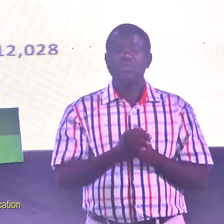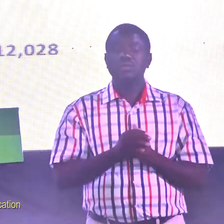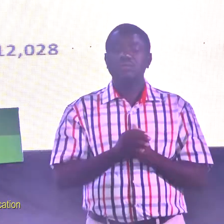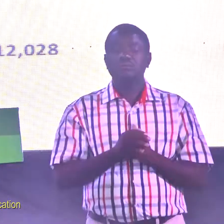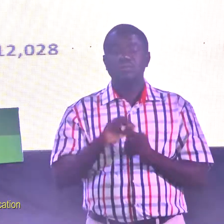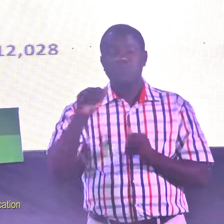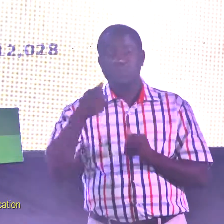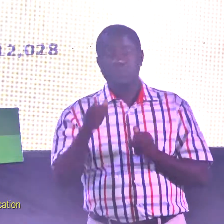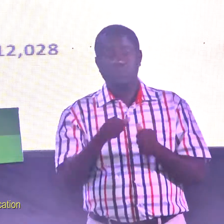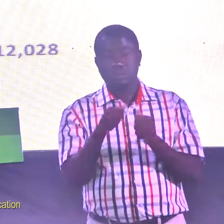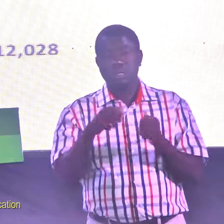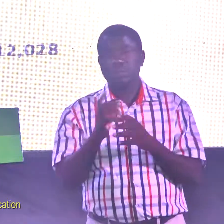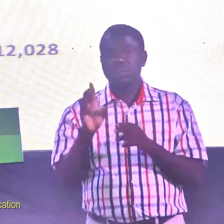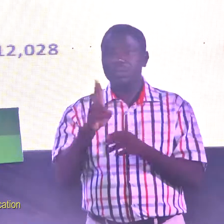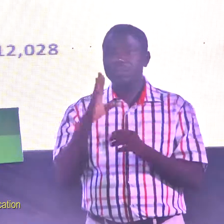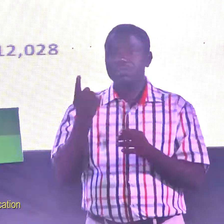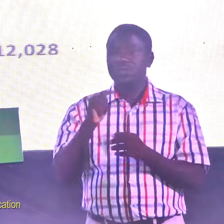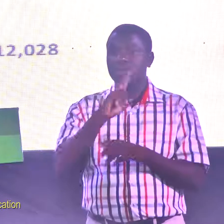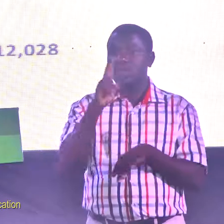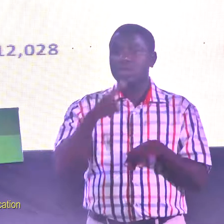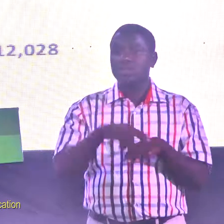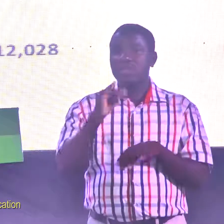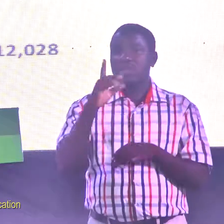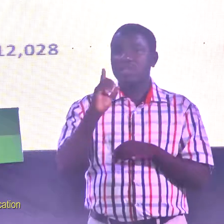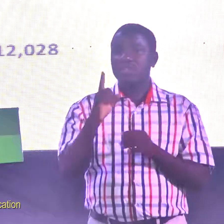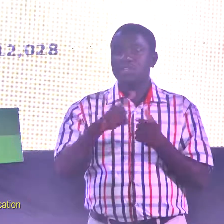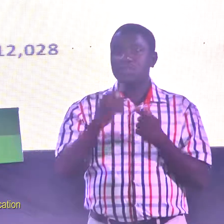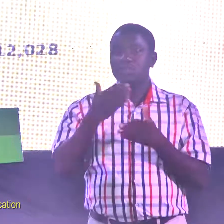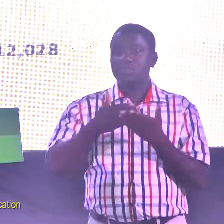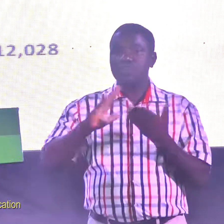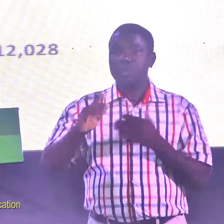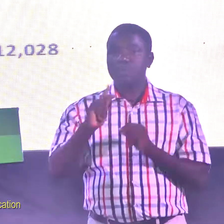also using the national ID to detect duplicates.